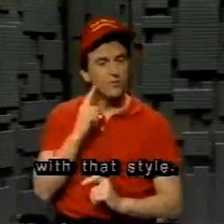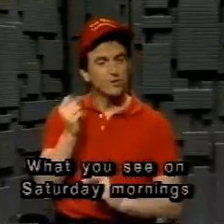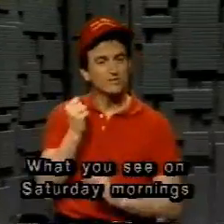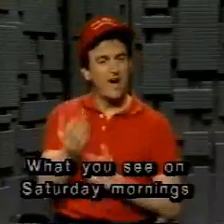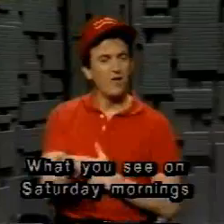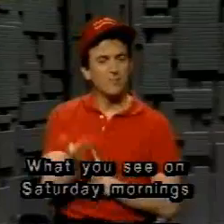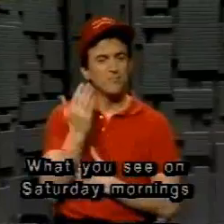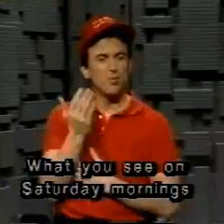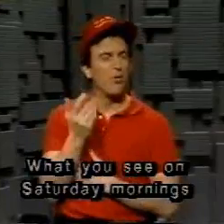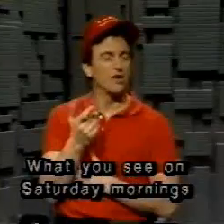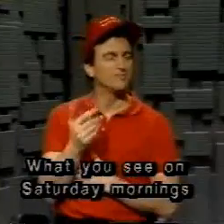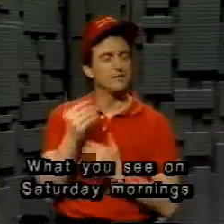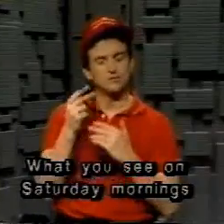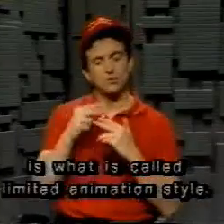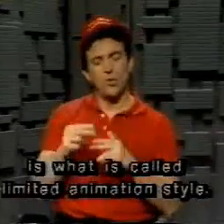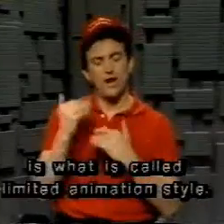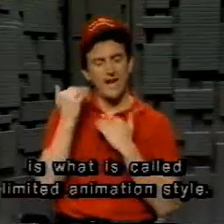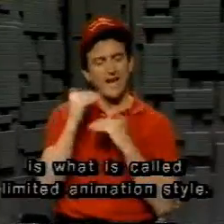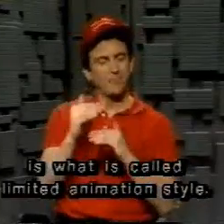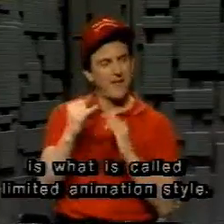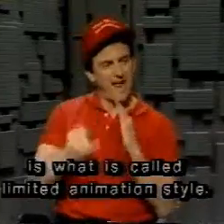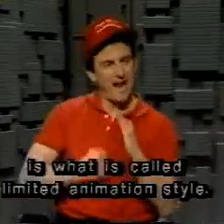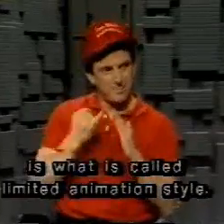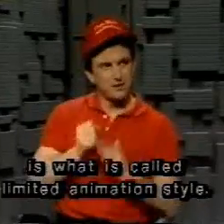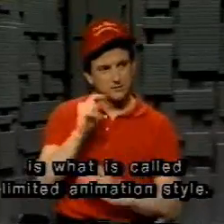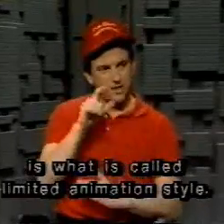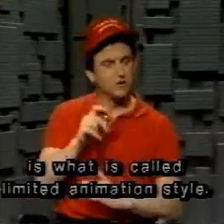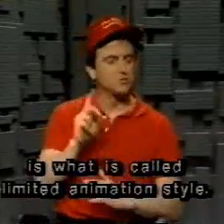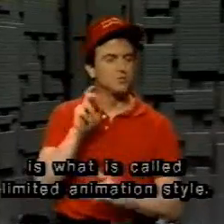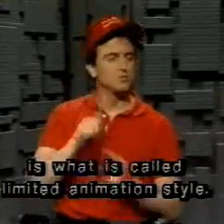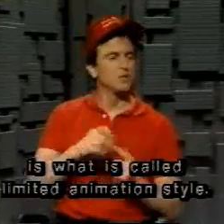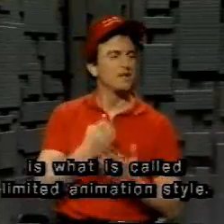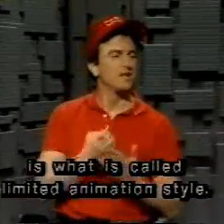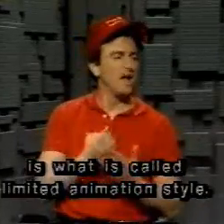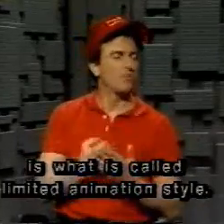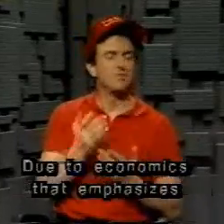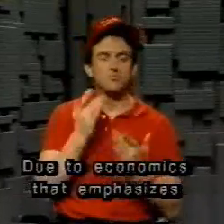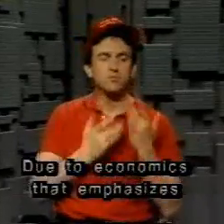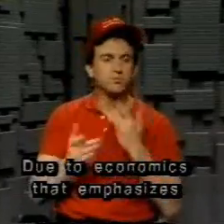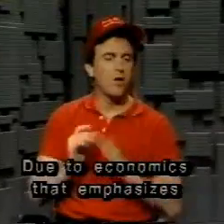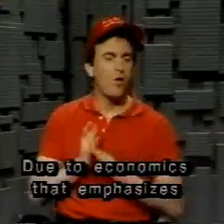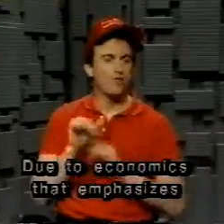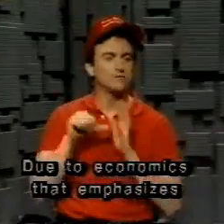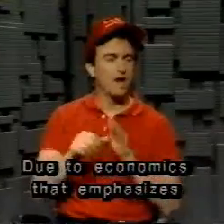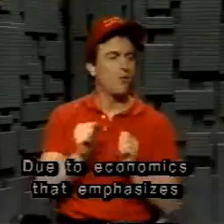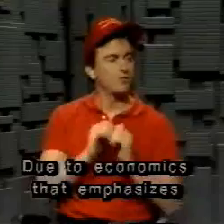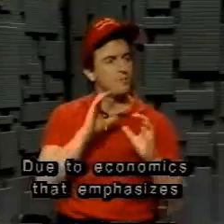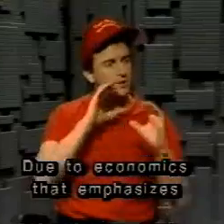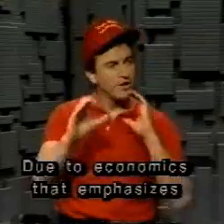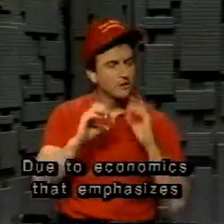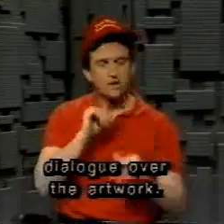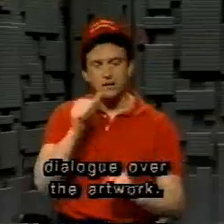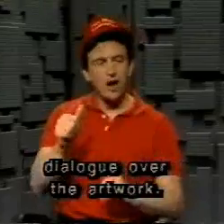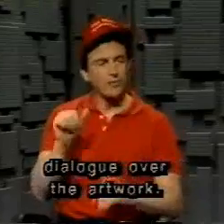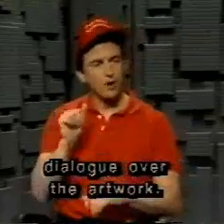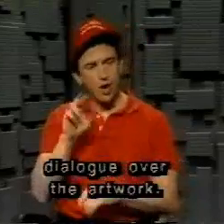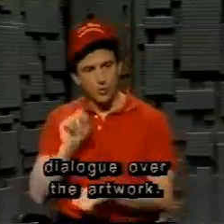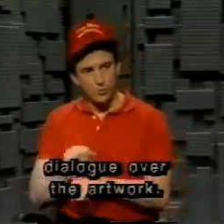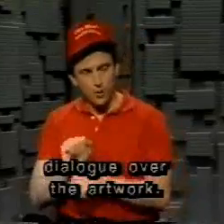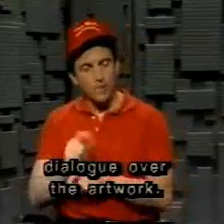on Saturday mornings is what is called limited animation style, due to economics that emphasizes dialogue over the artwork.